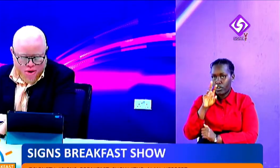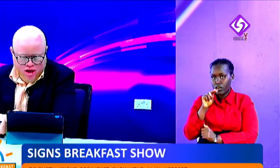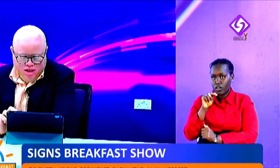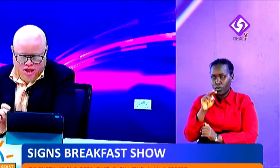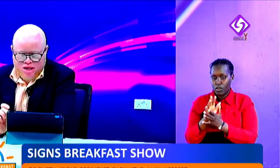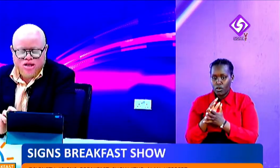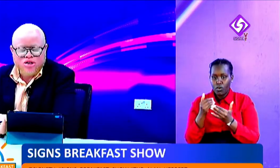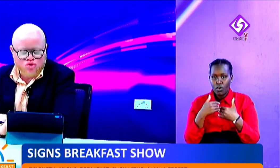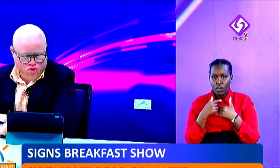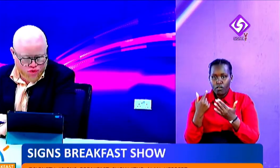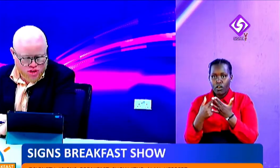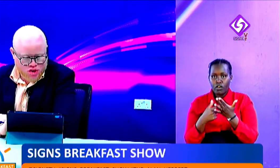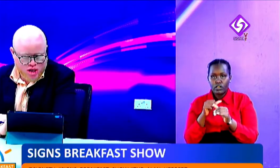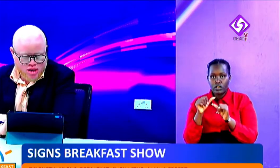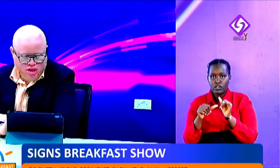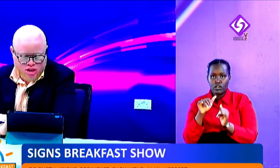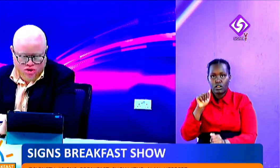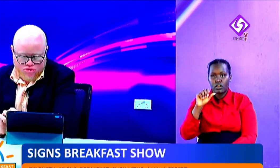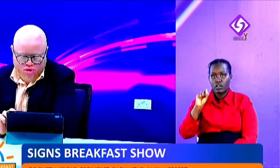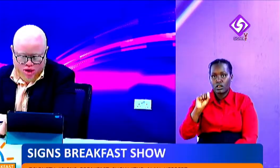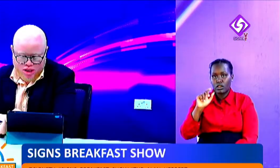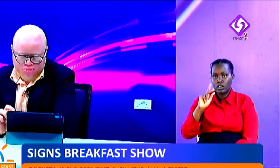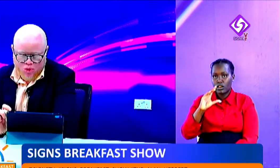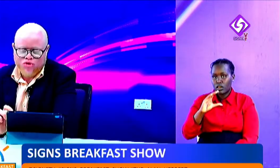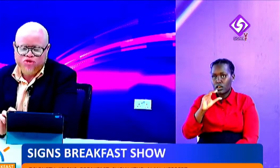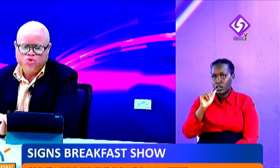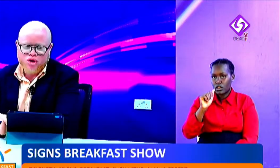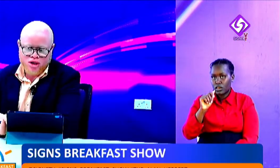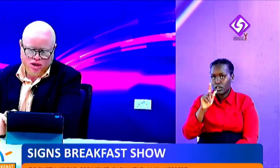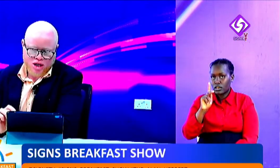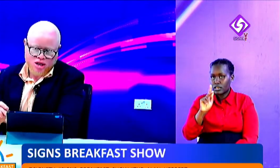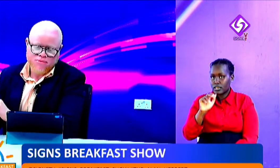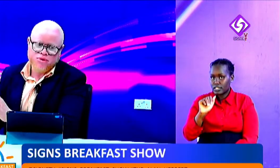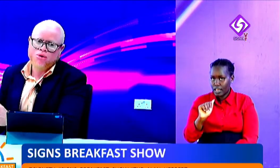guest Aska Josephine. She is the Executive Director of FEDWEN Kenya. Now,